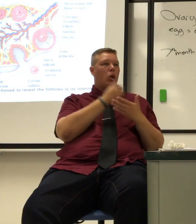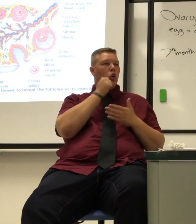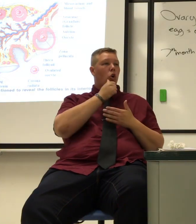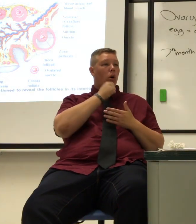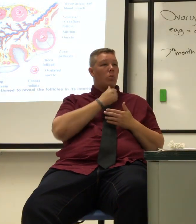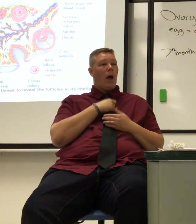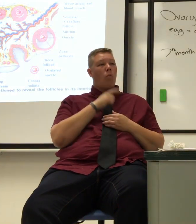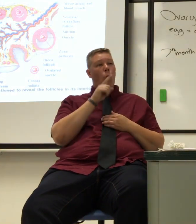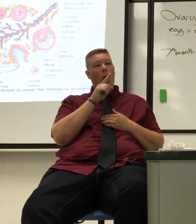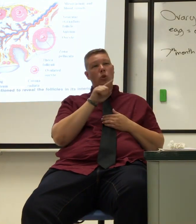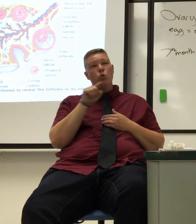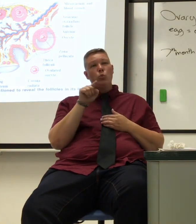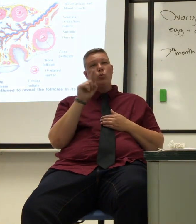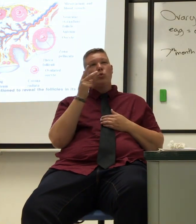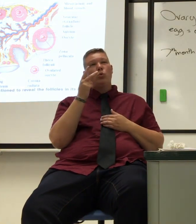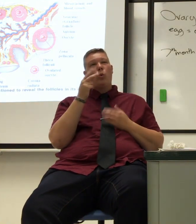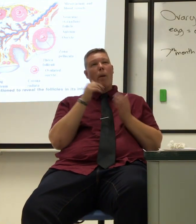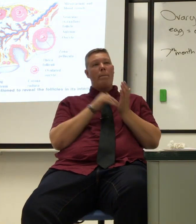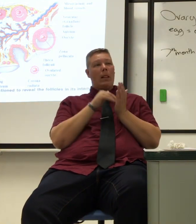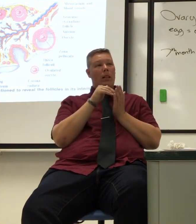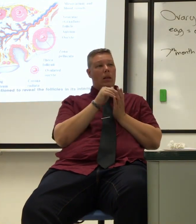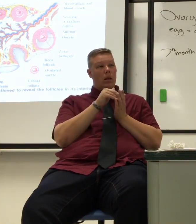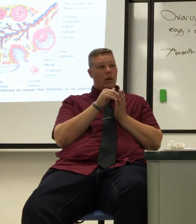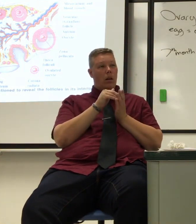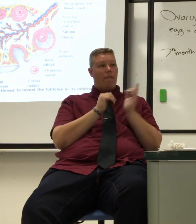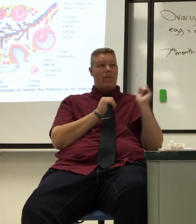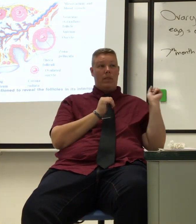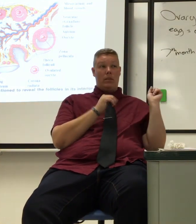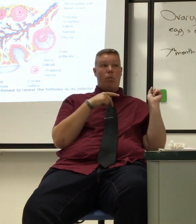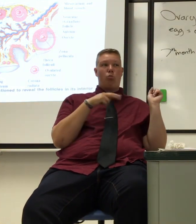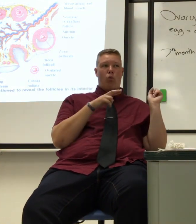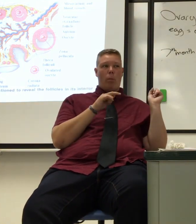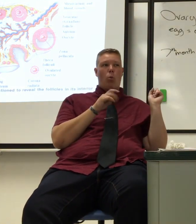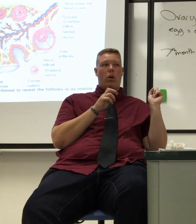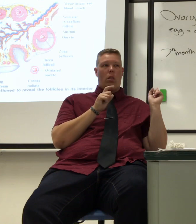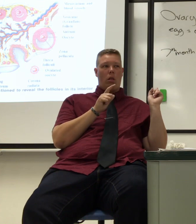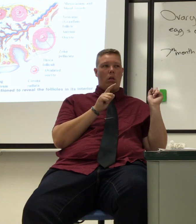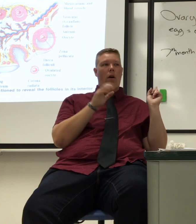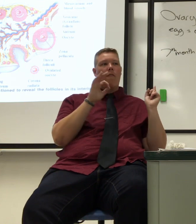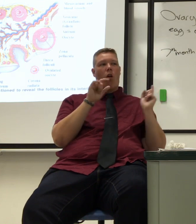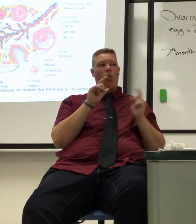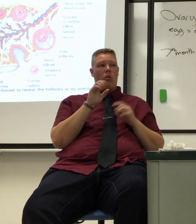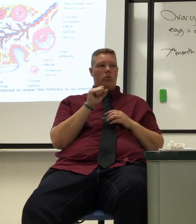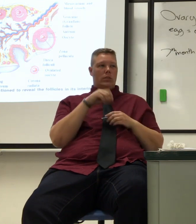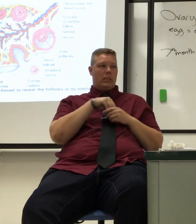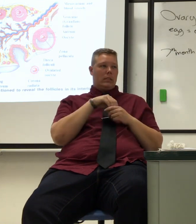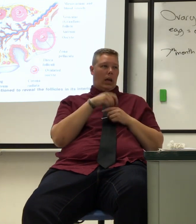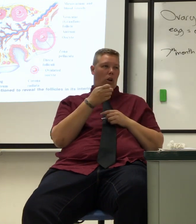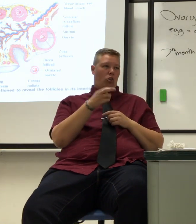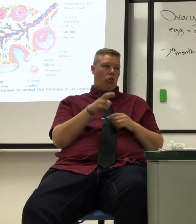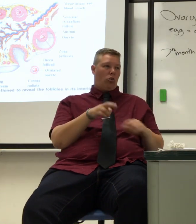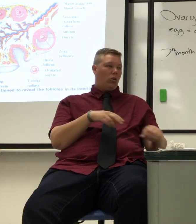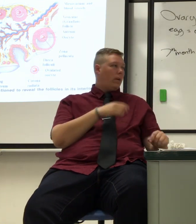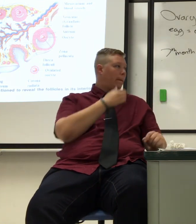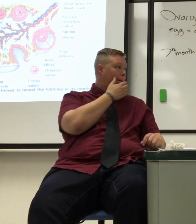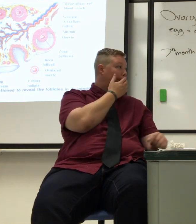to 2 million of these primordial follicles.